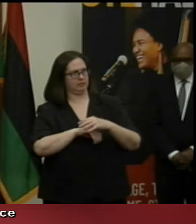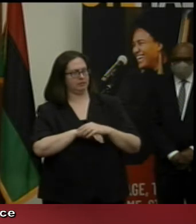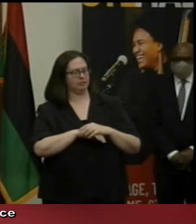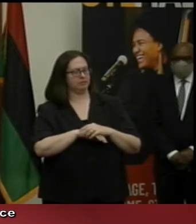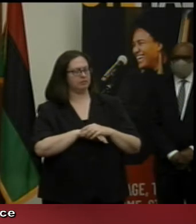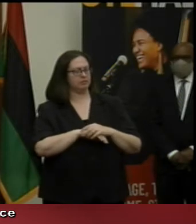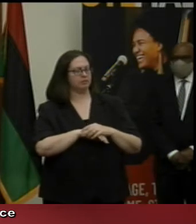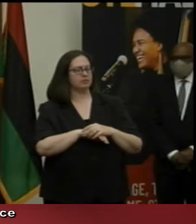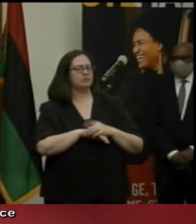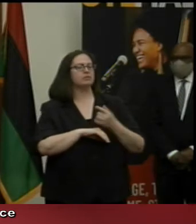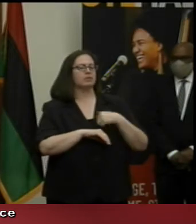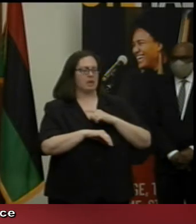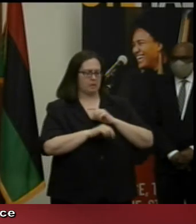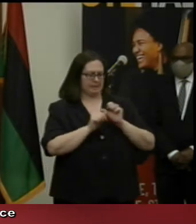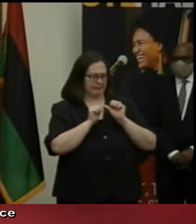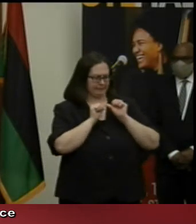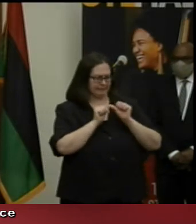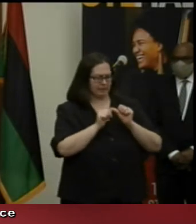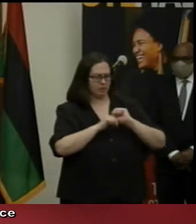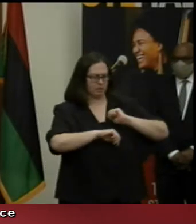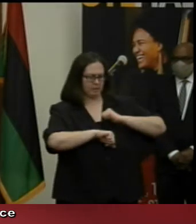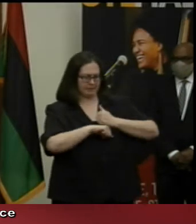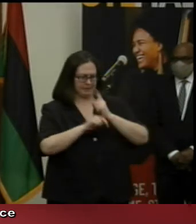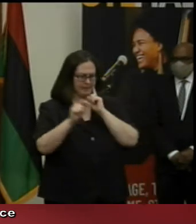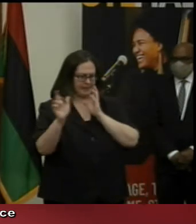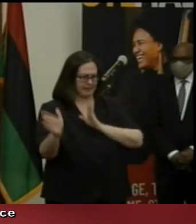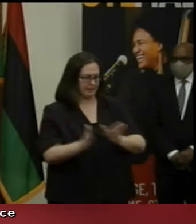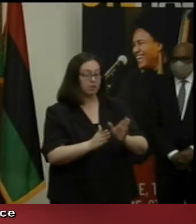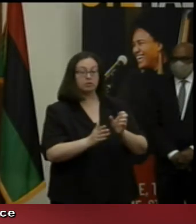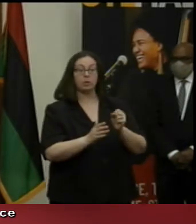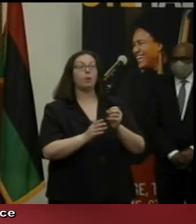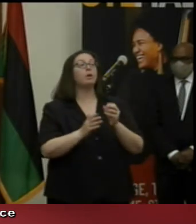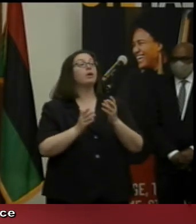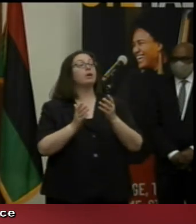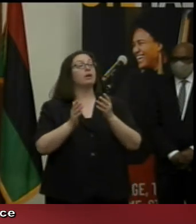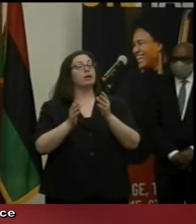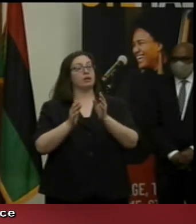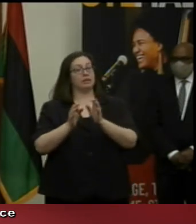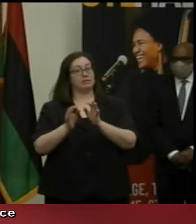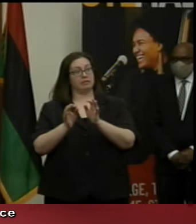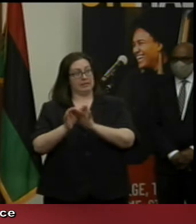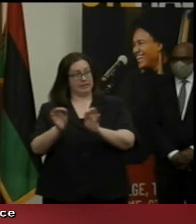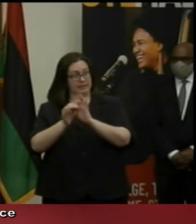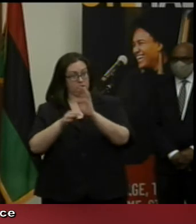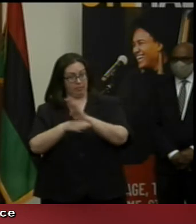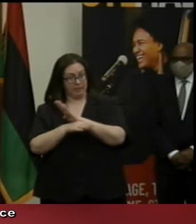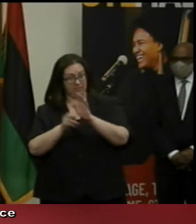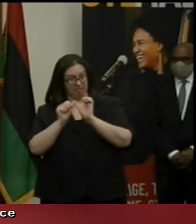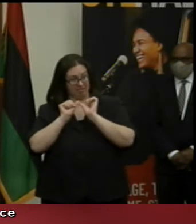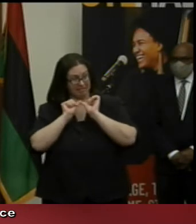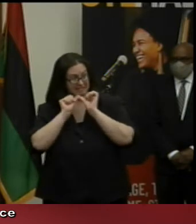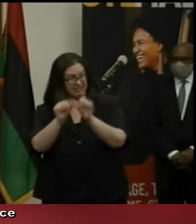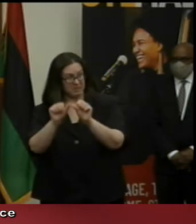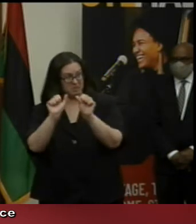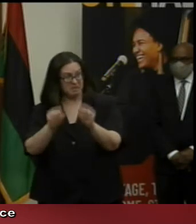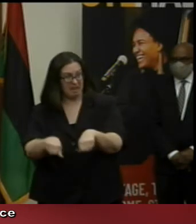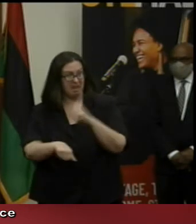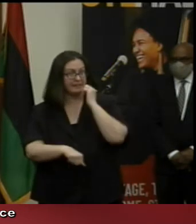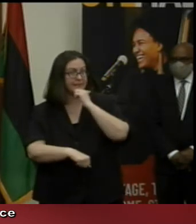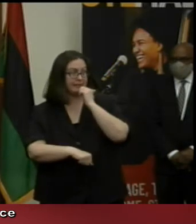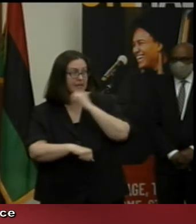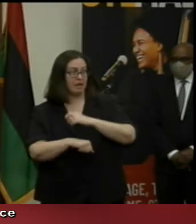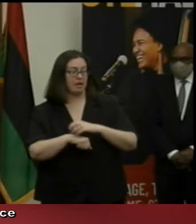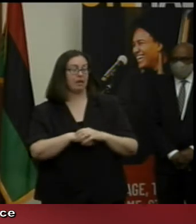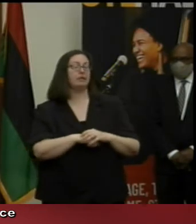these strategies to make sure that essential services necessary for the city of St. Louis can continue to be performed every day.